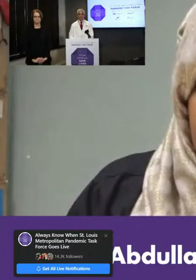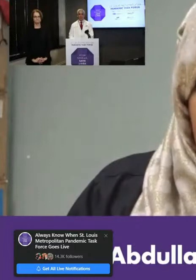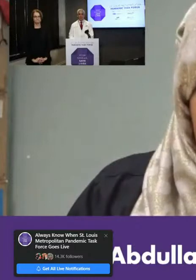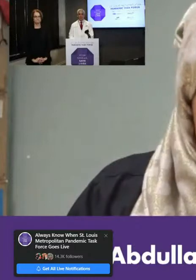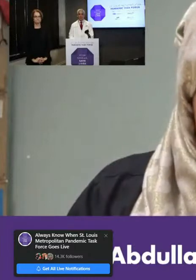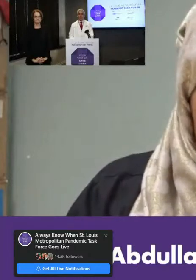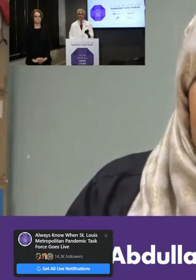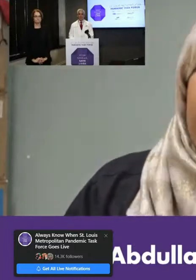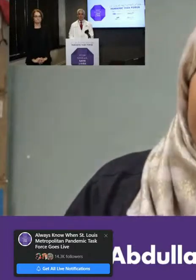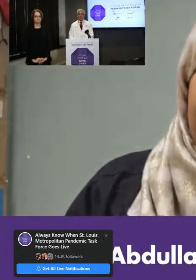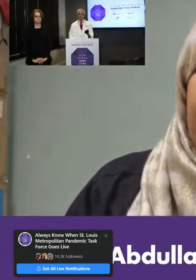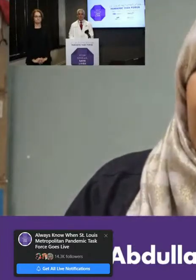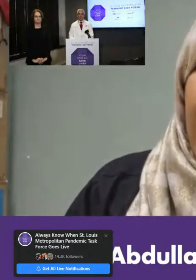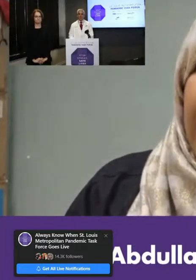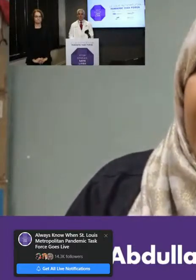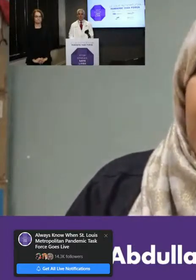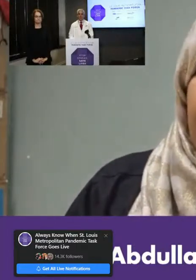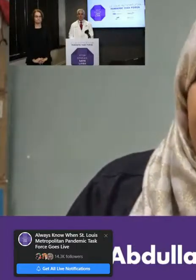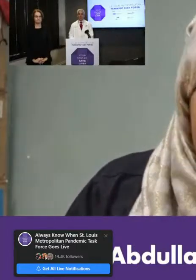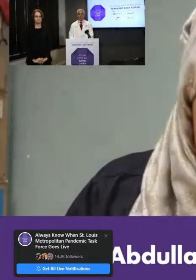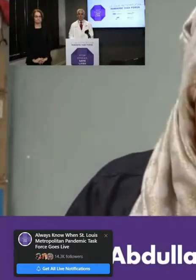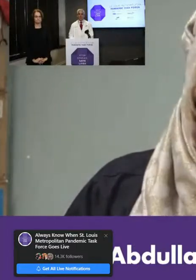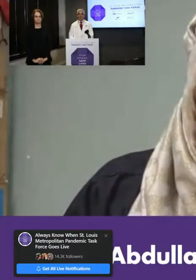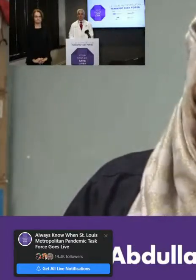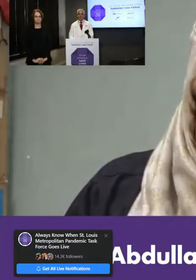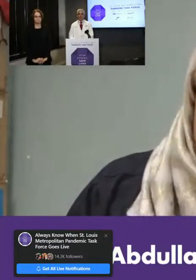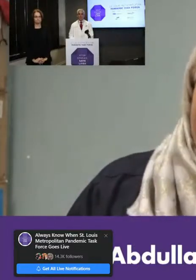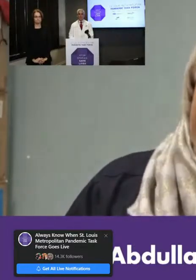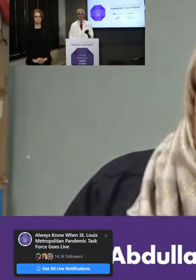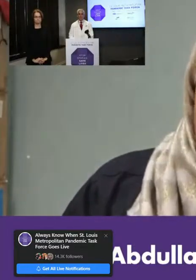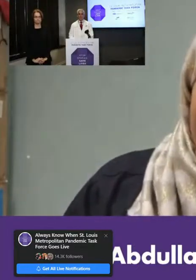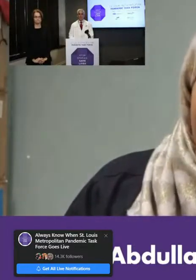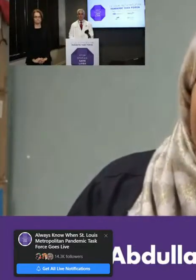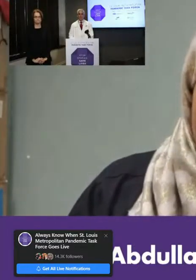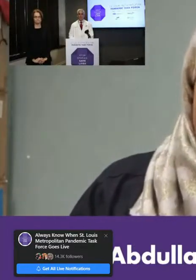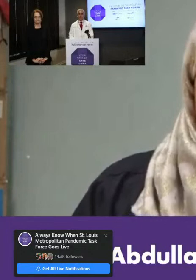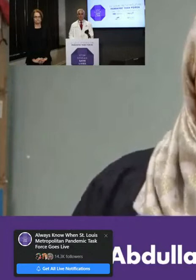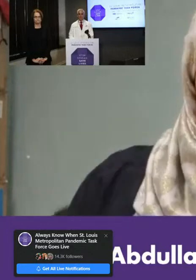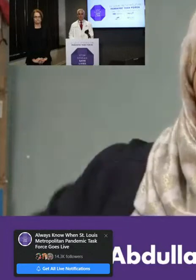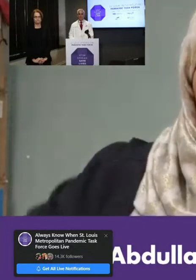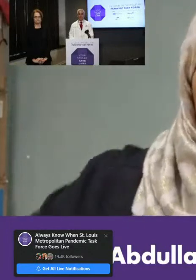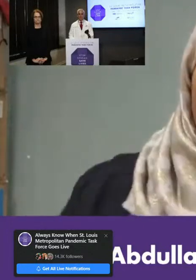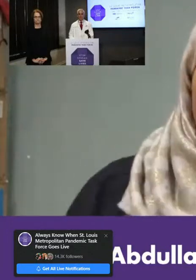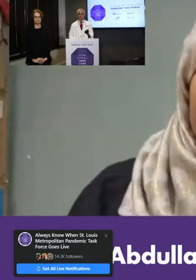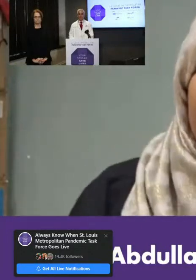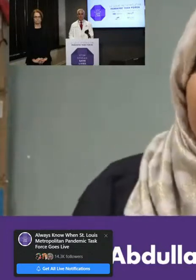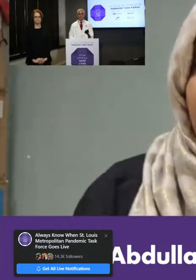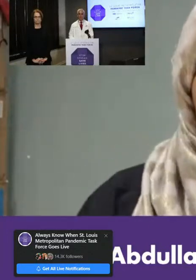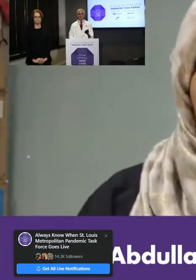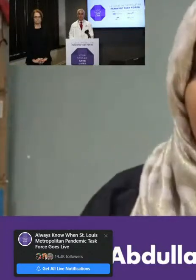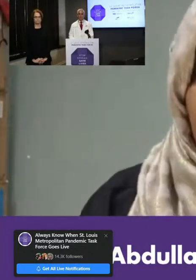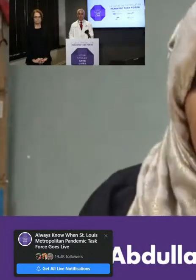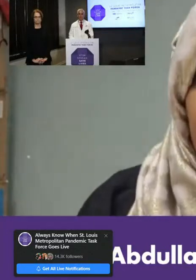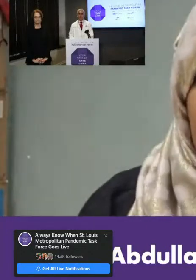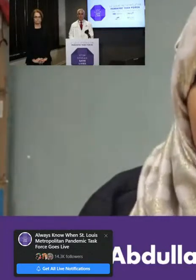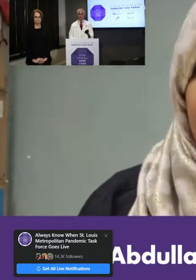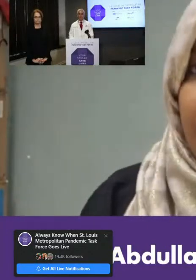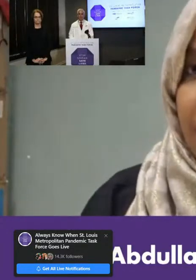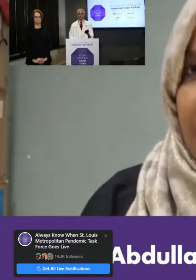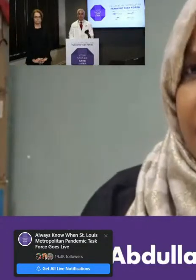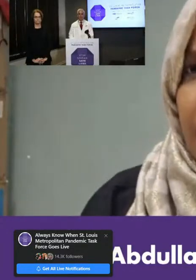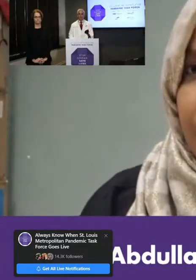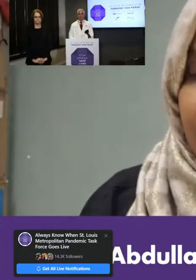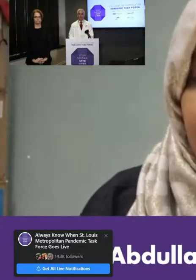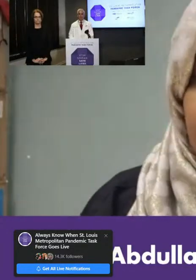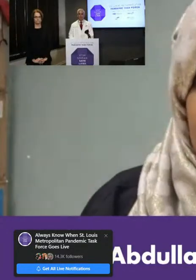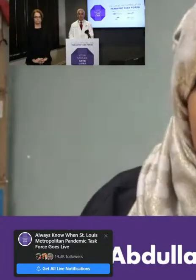end. It's where we can all build our way back to a normal, to a safe place that we can understand. When I think specifically of the COVID shot, I think